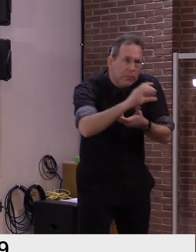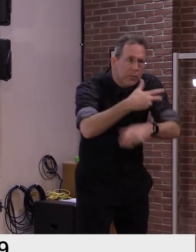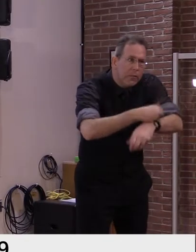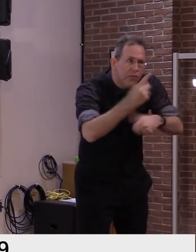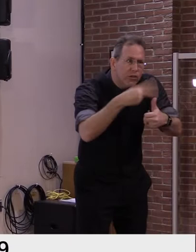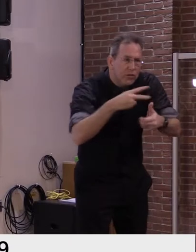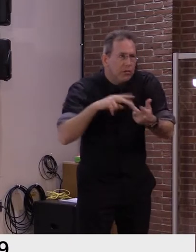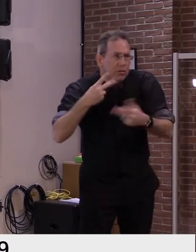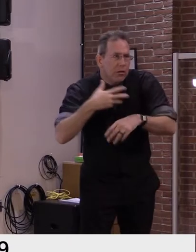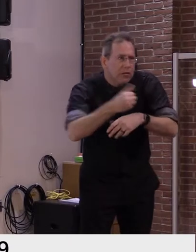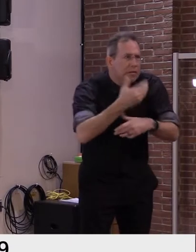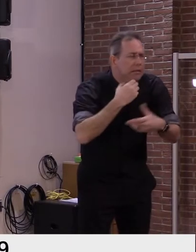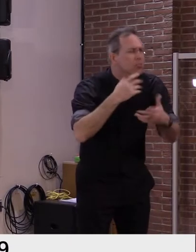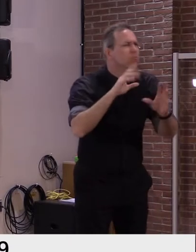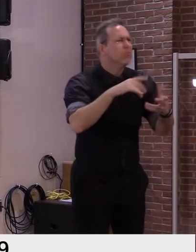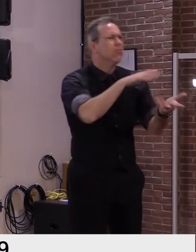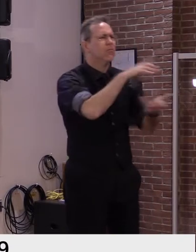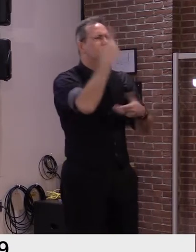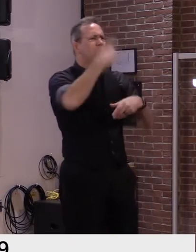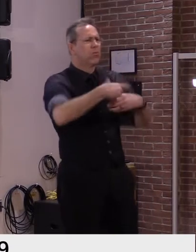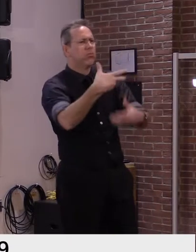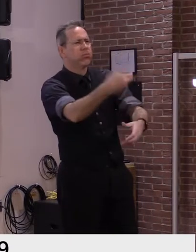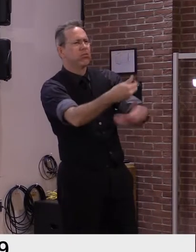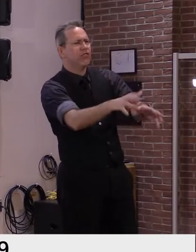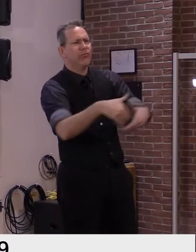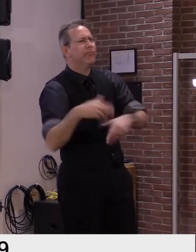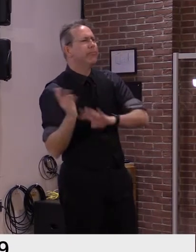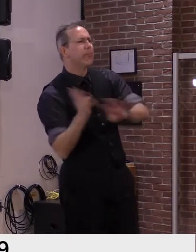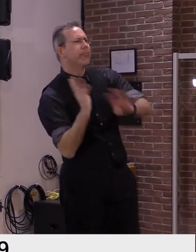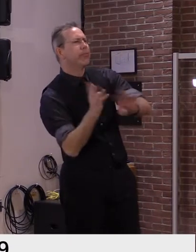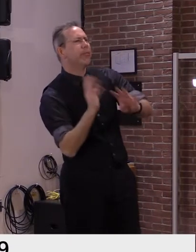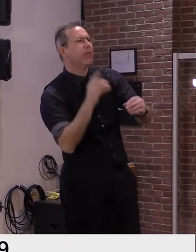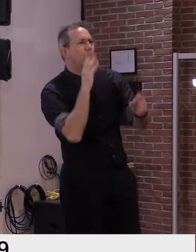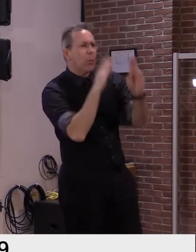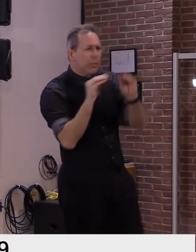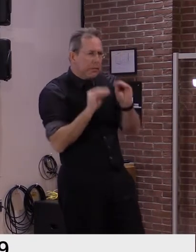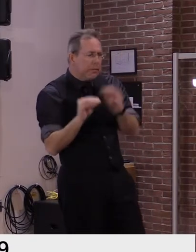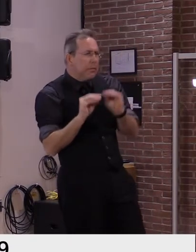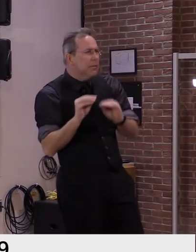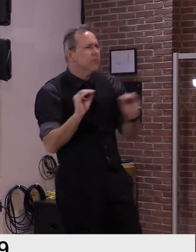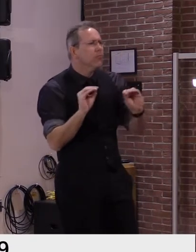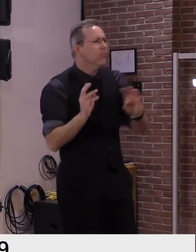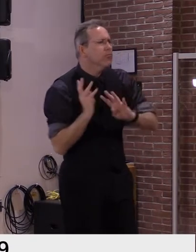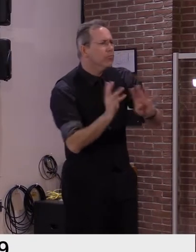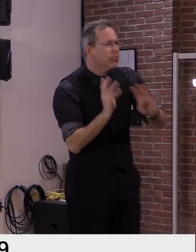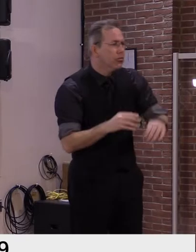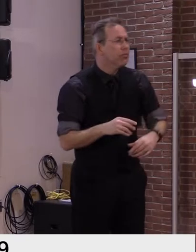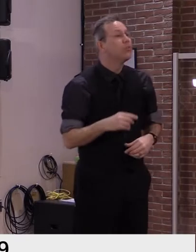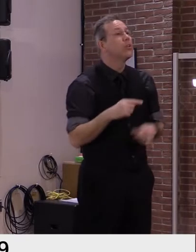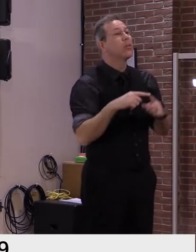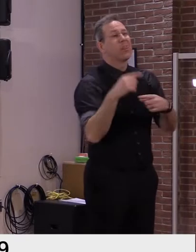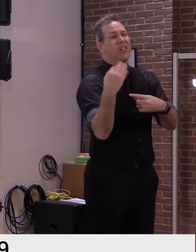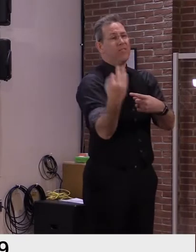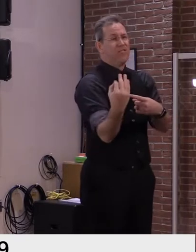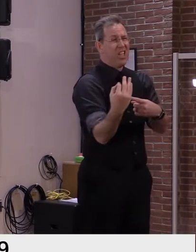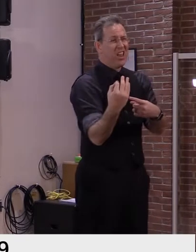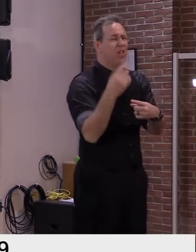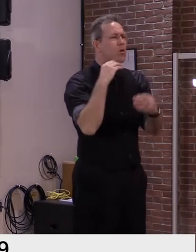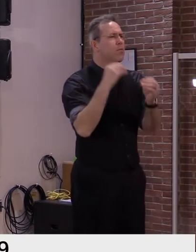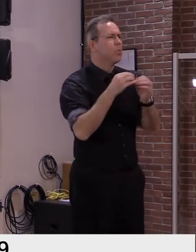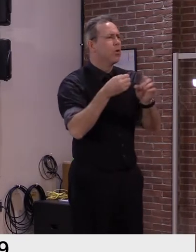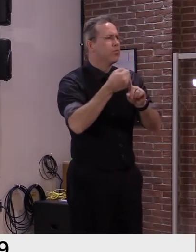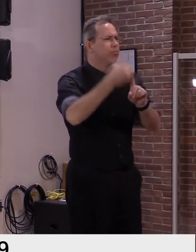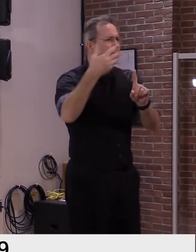on-site vaccination approach. On Friday, we will have details on how to schedule a vaccine for both teachers and